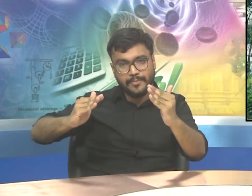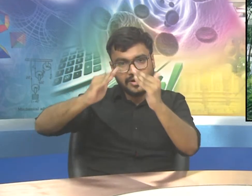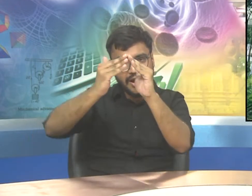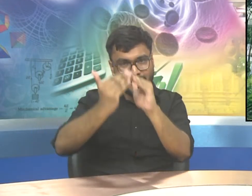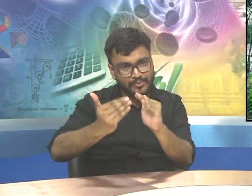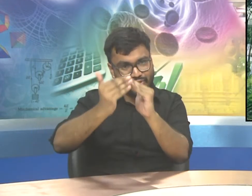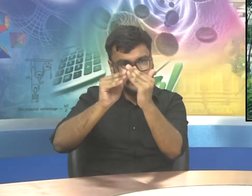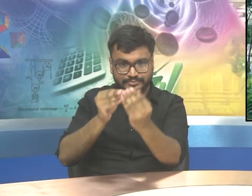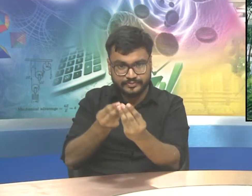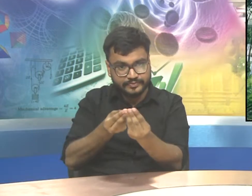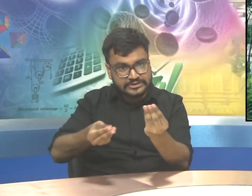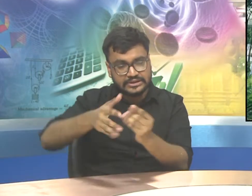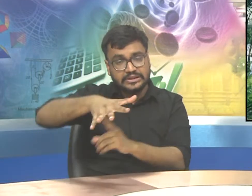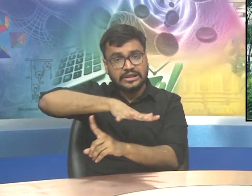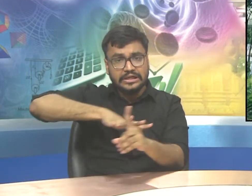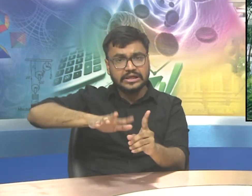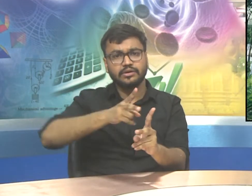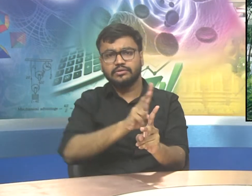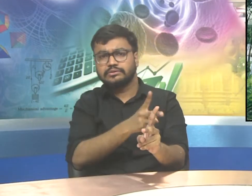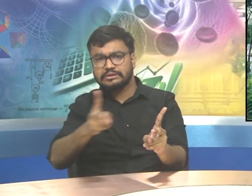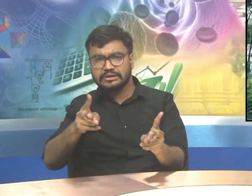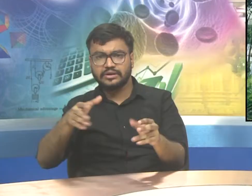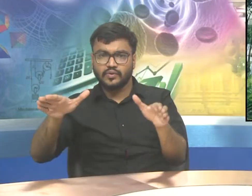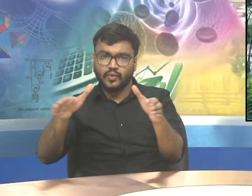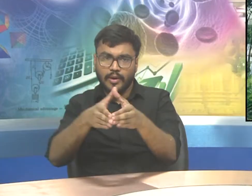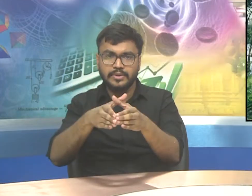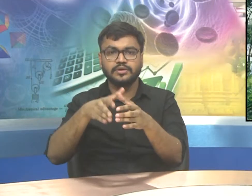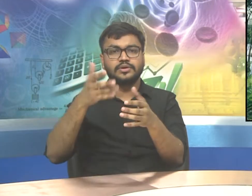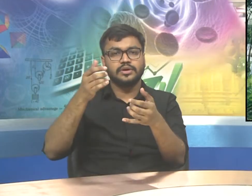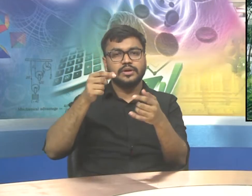They begin to settle permanently,